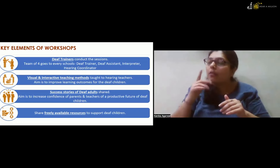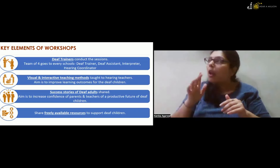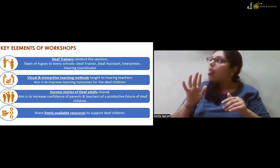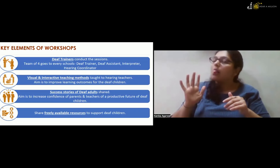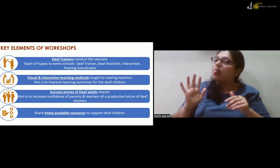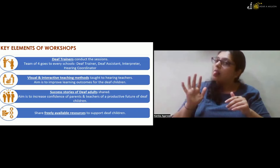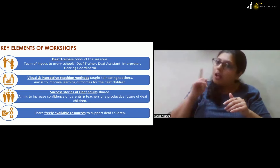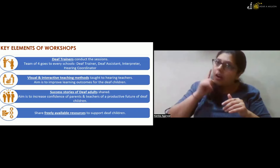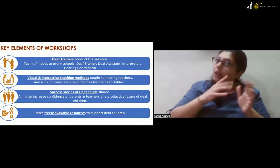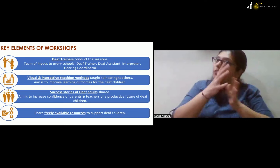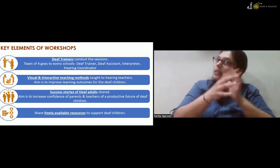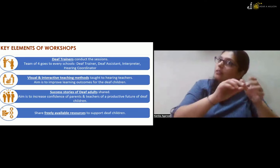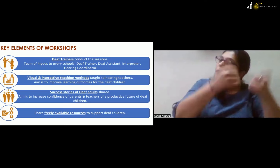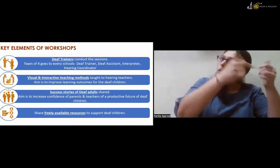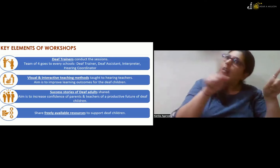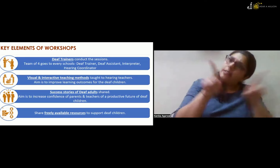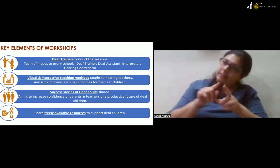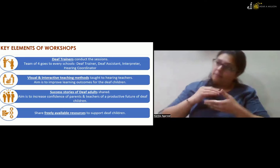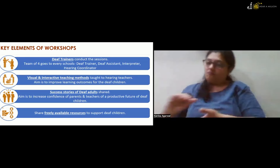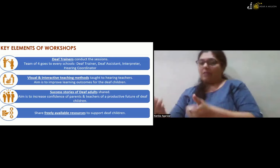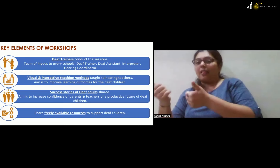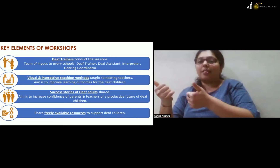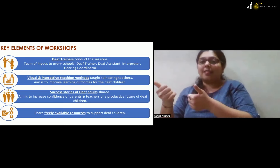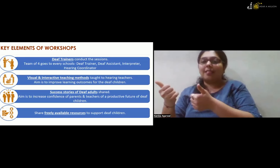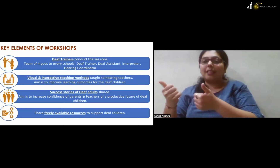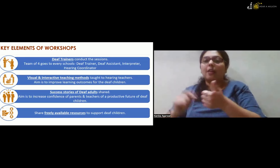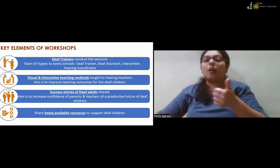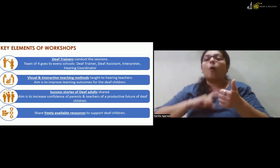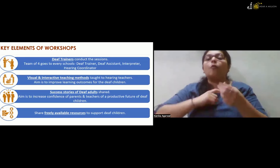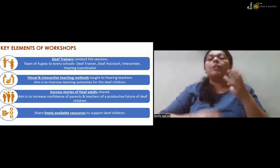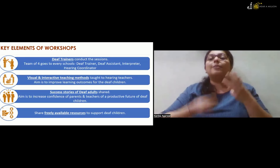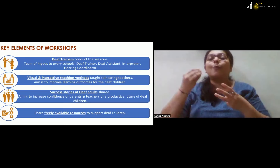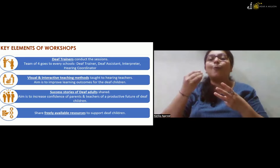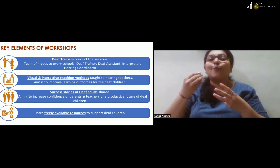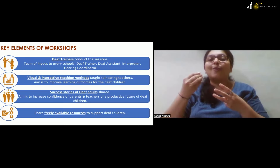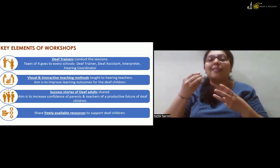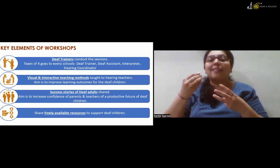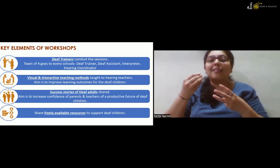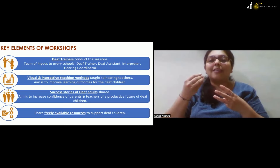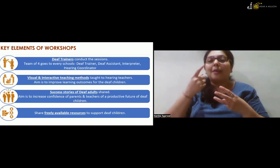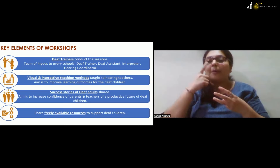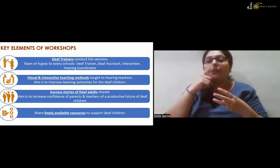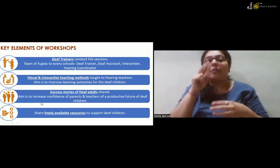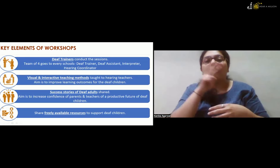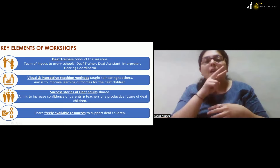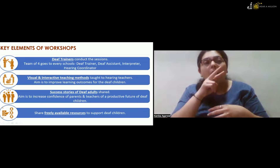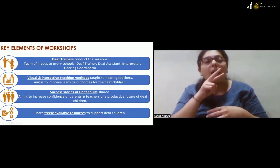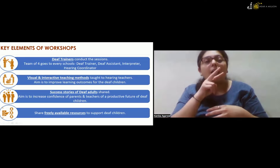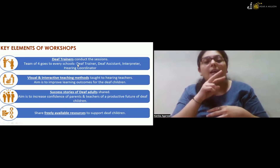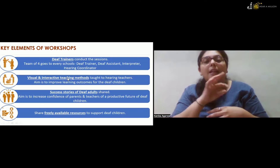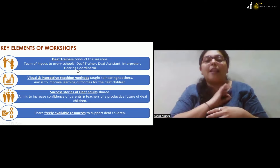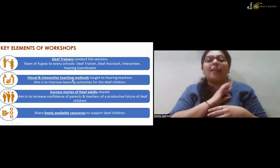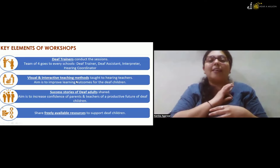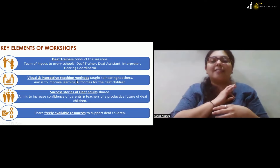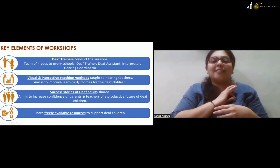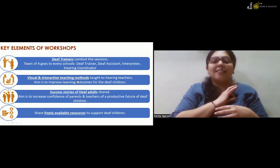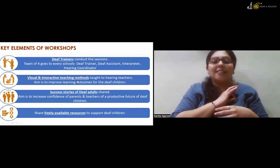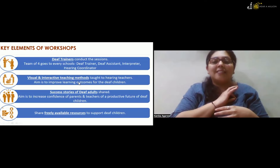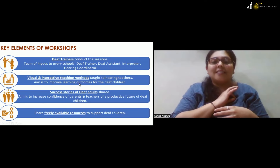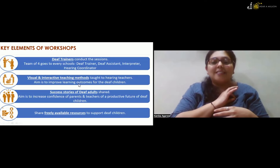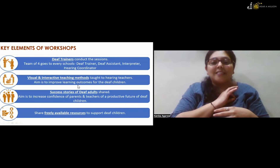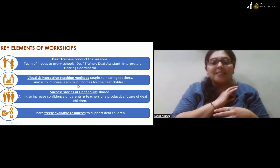if their deaf kids could have careers. But after seeing these deaf role models and hearing about their success